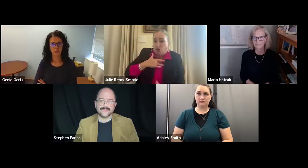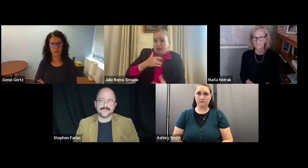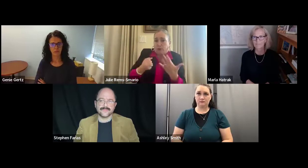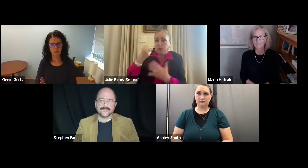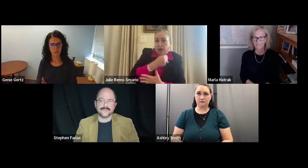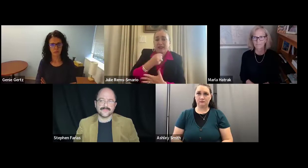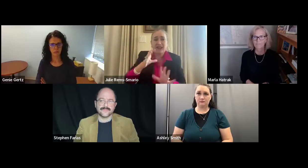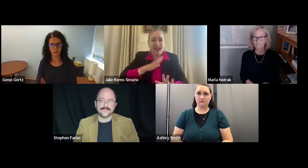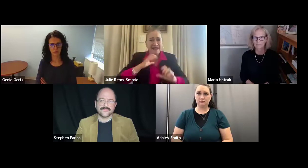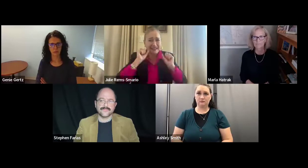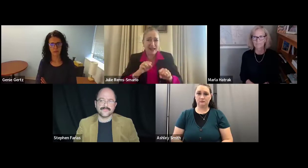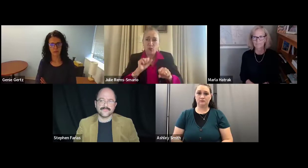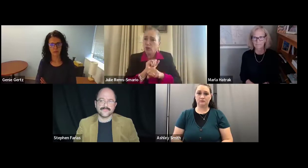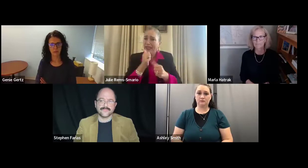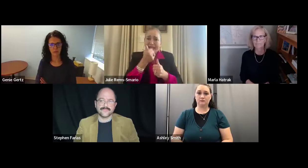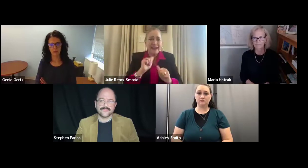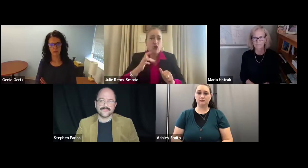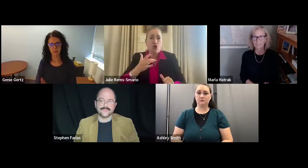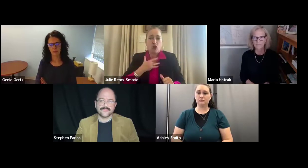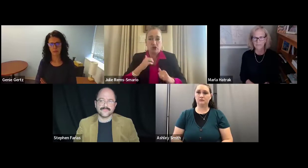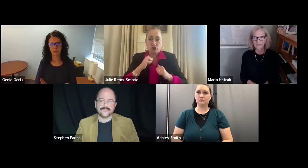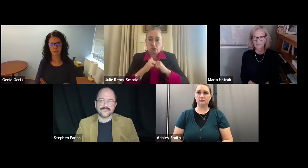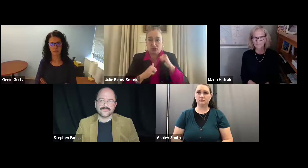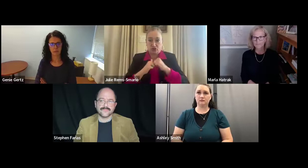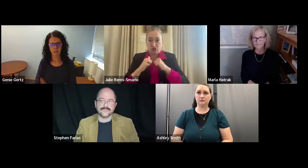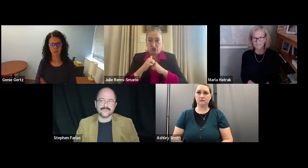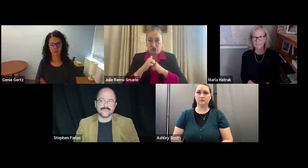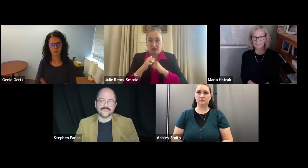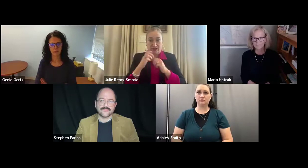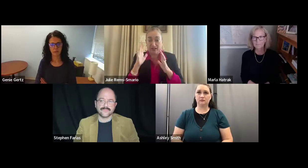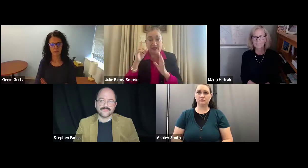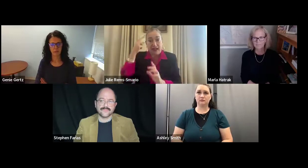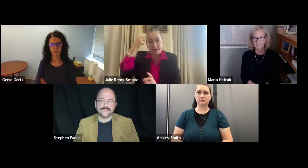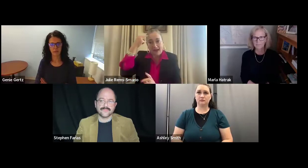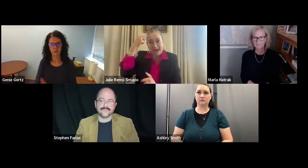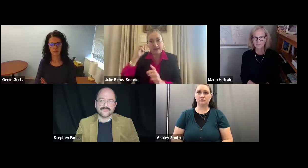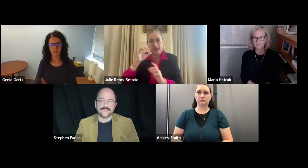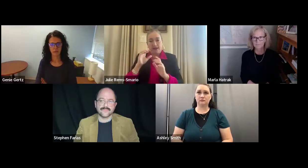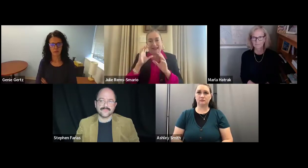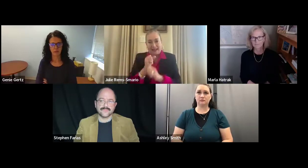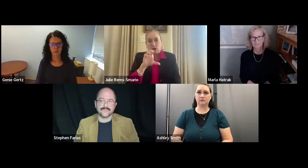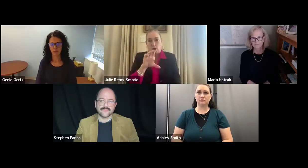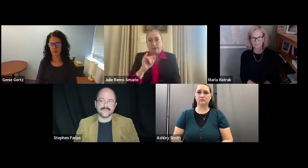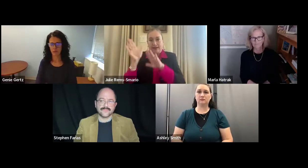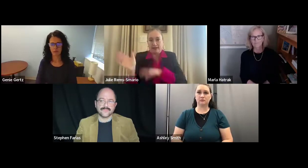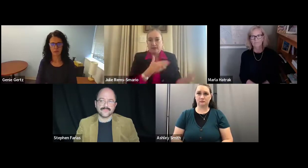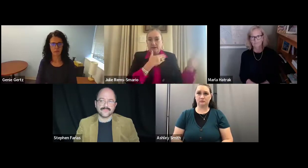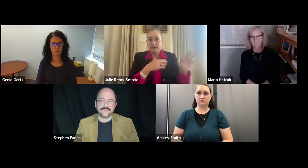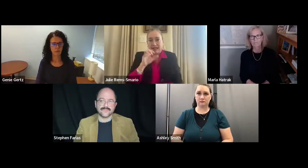care, because the family was saying, I cannot work with every cardiologist.